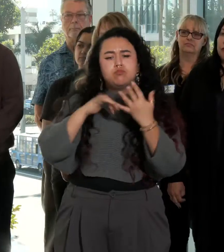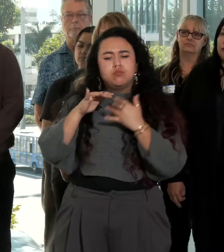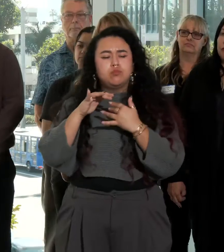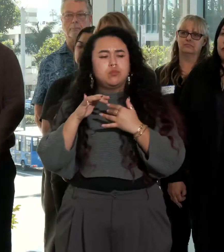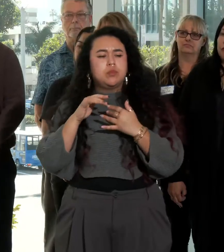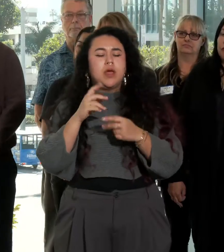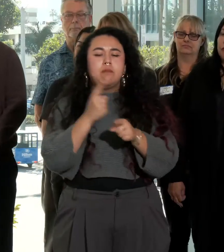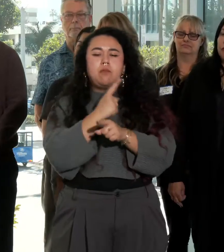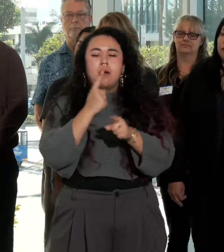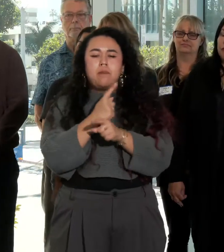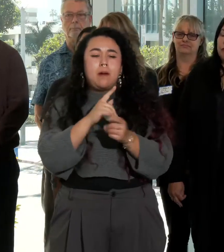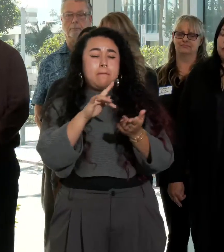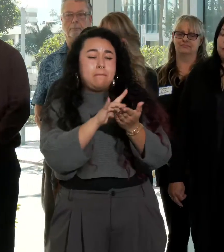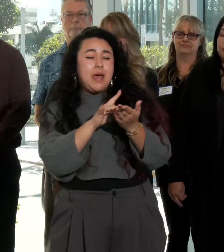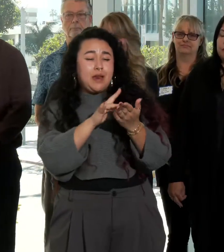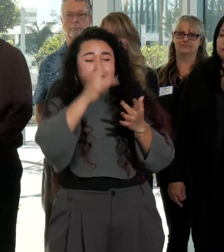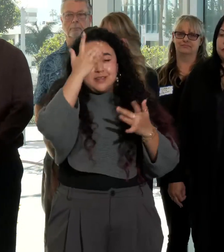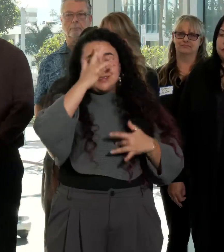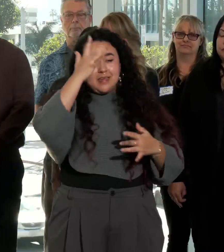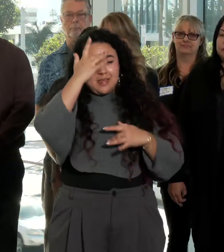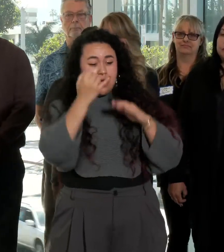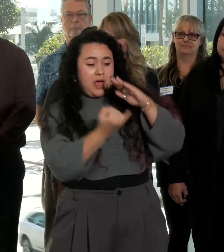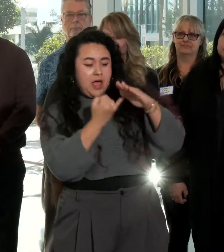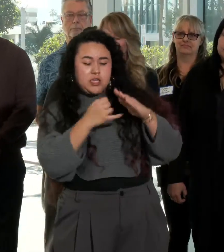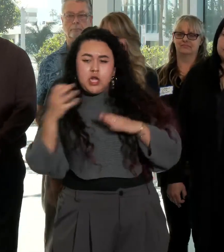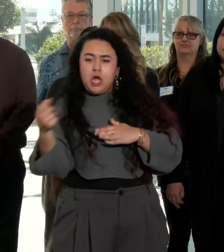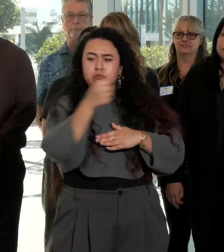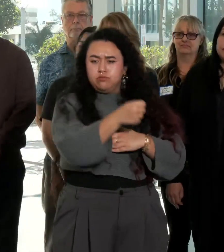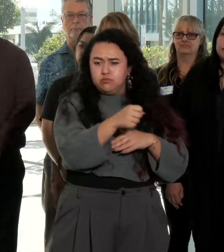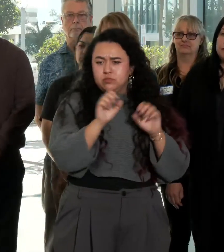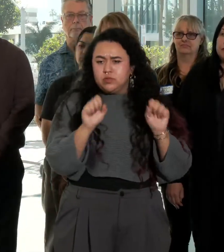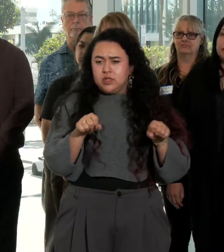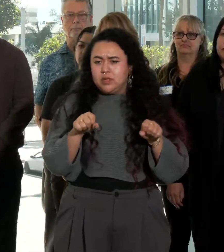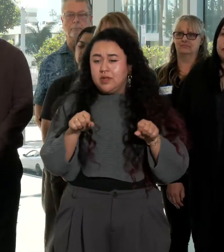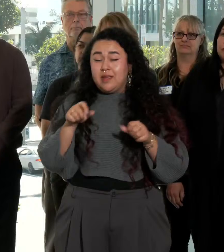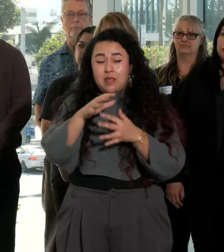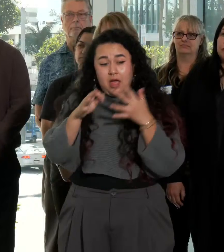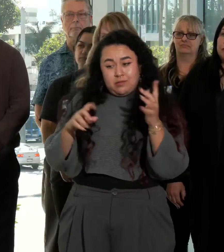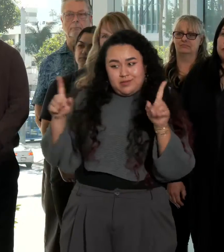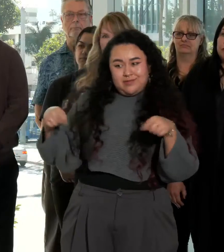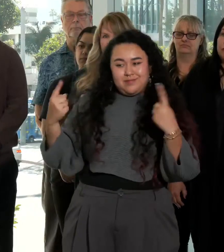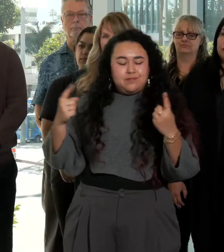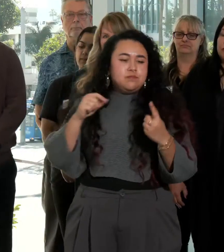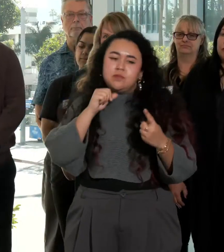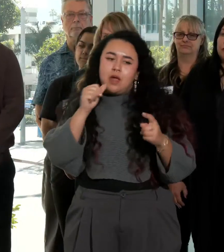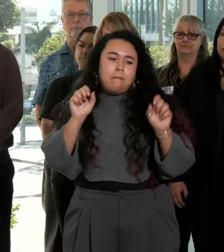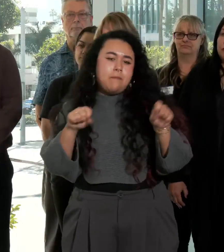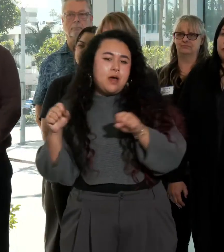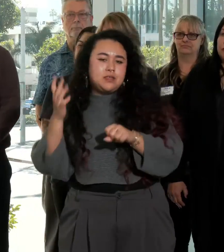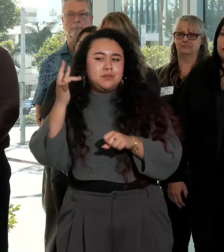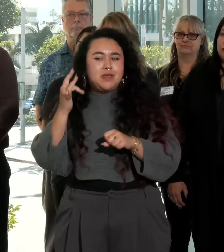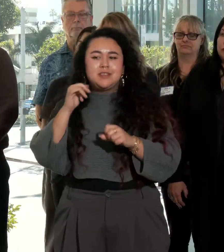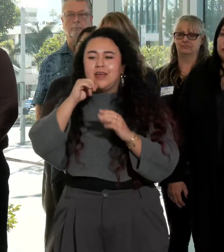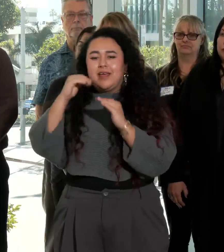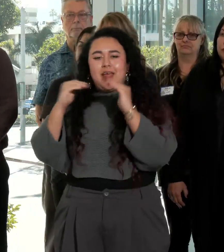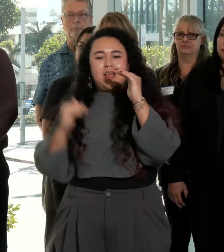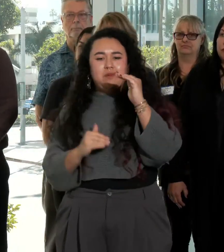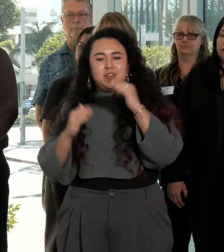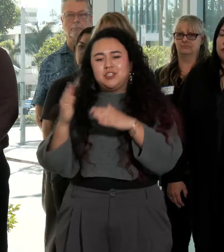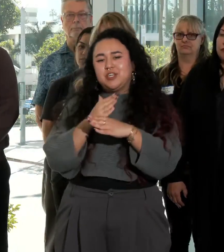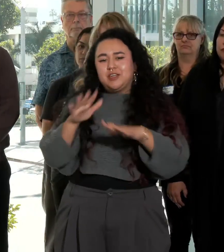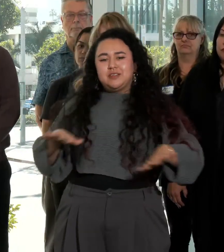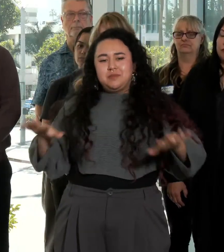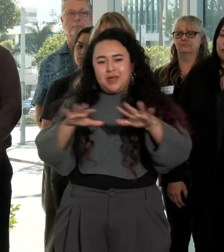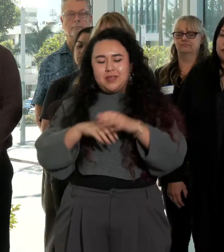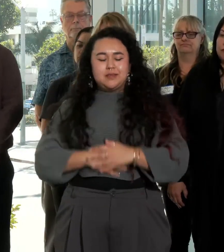isolation areas. These are all options that have not been attainable due to our inequitable shared